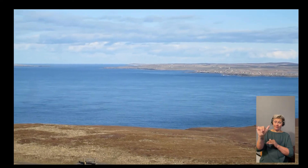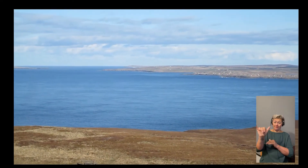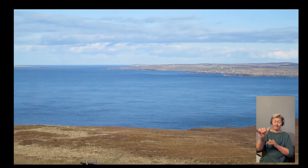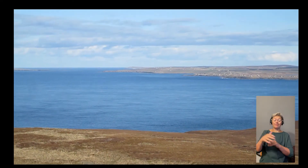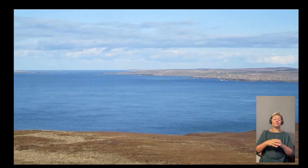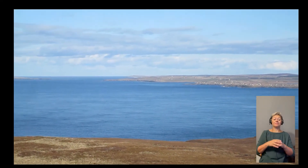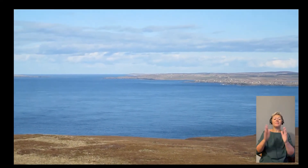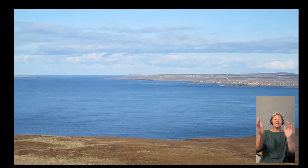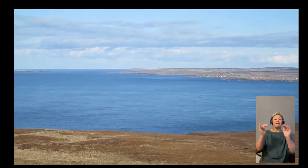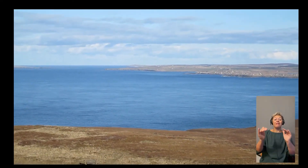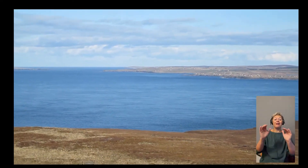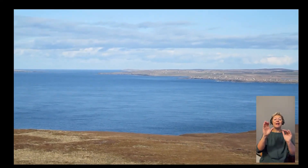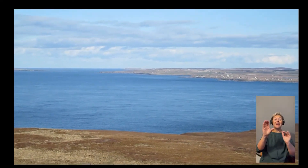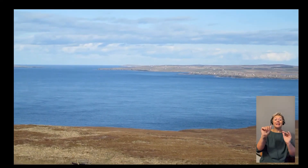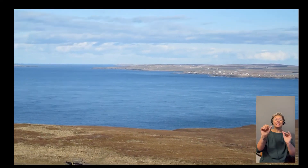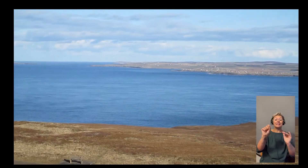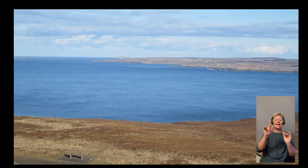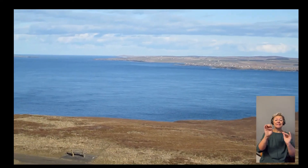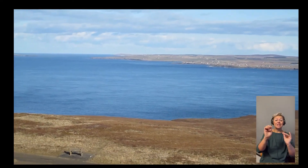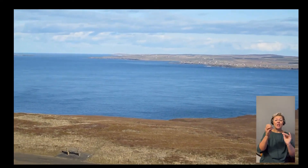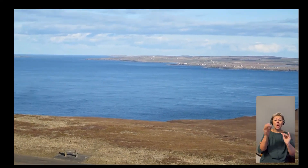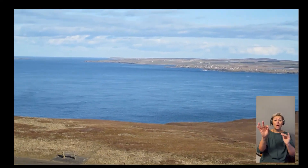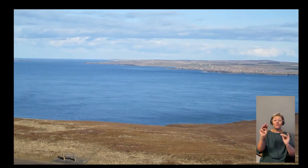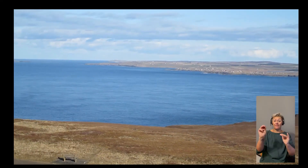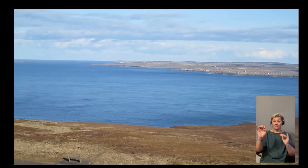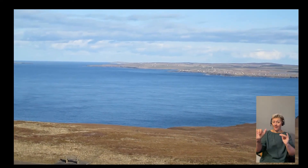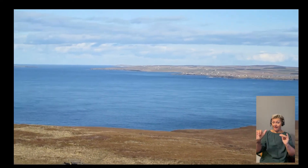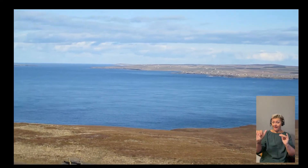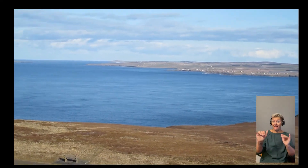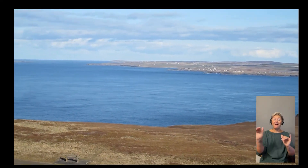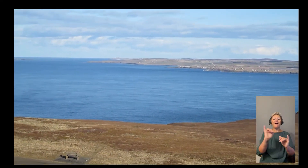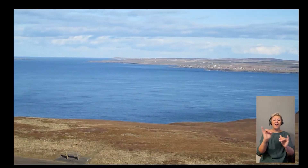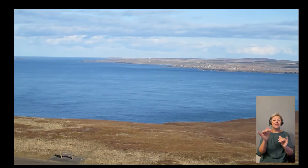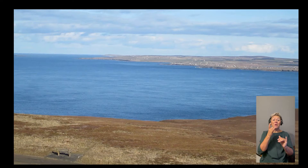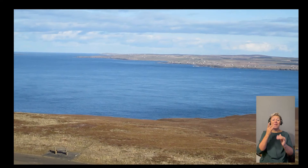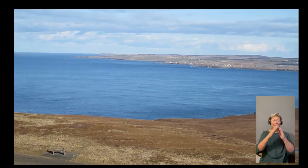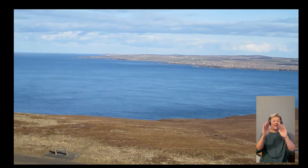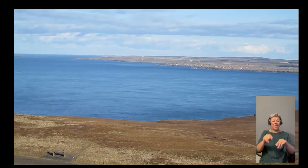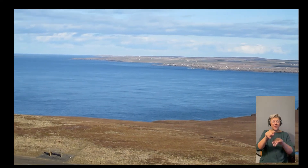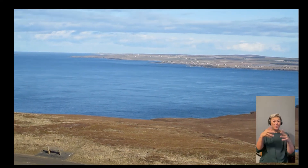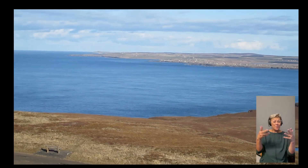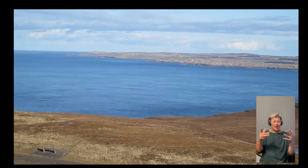and Duncansby Lighthouse in the distance.